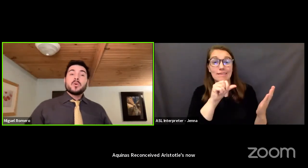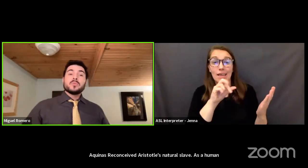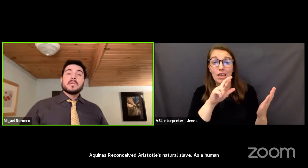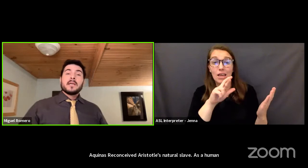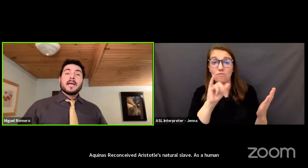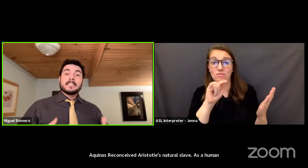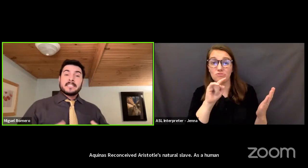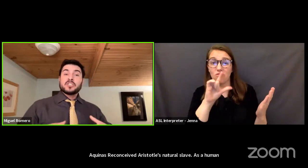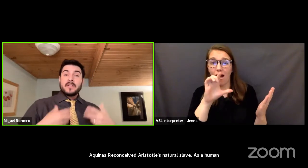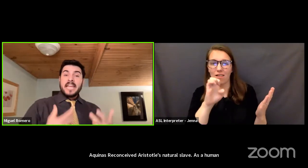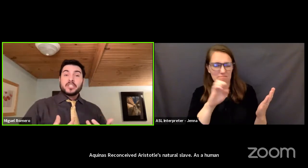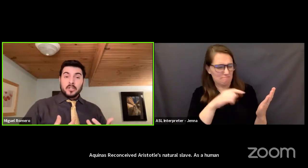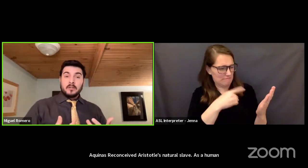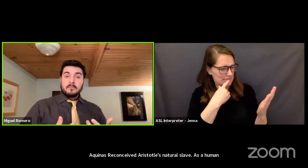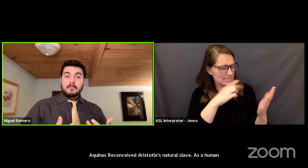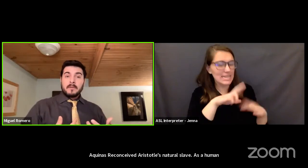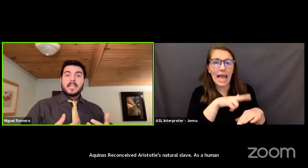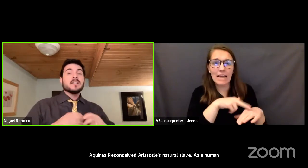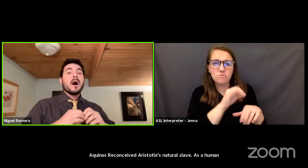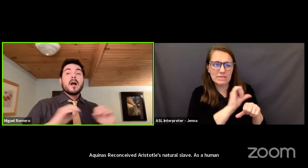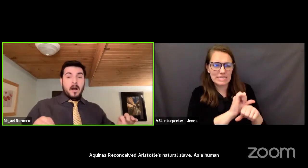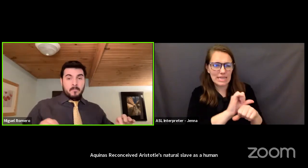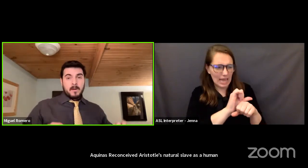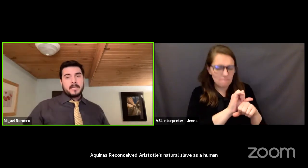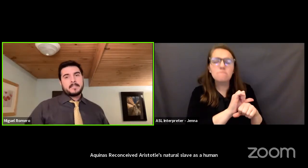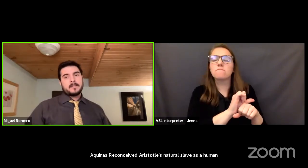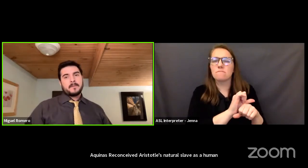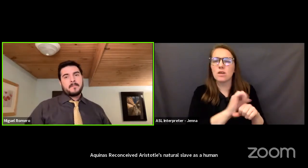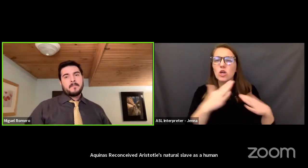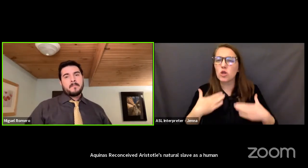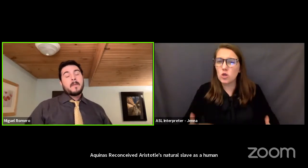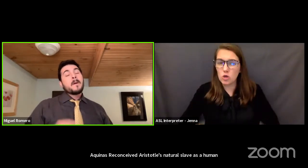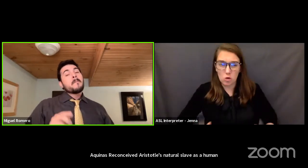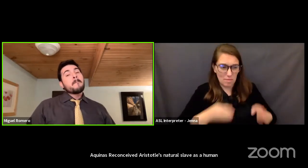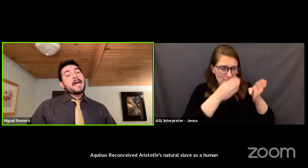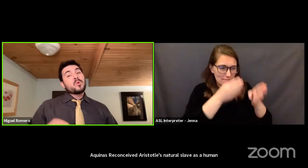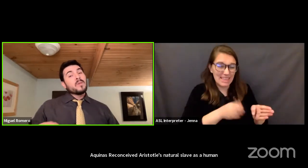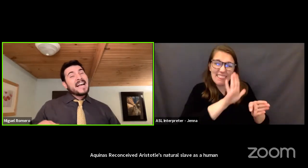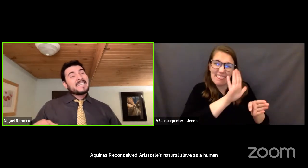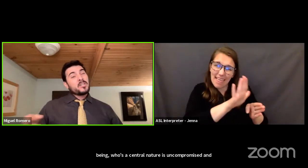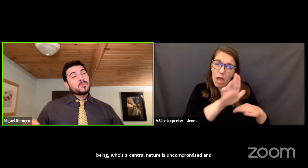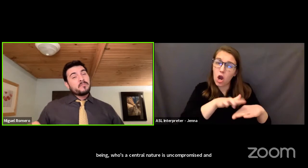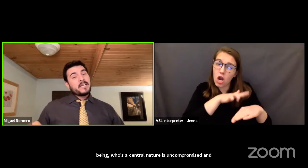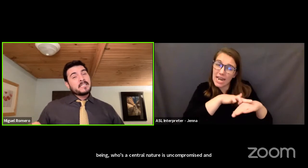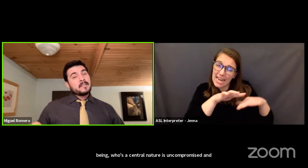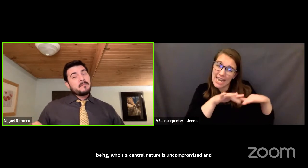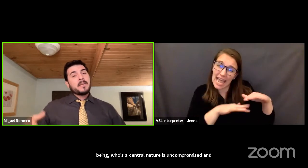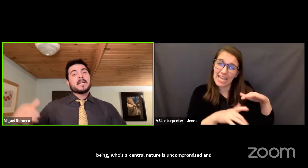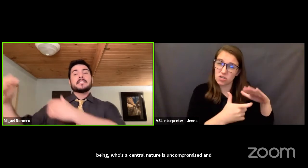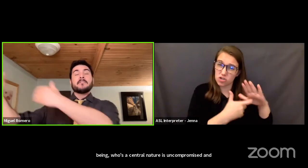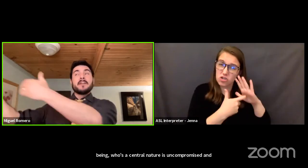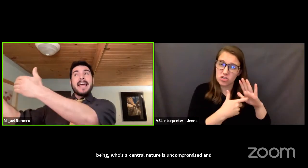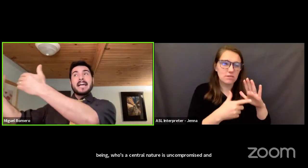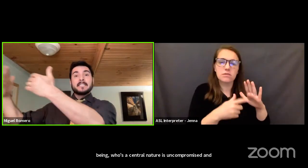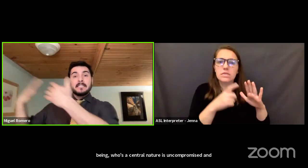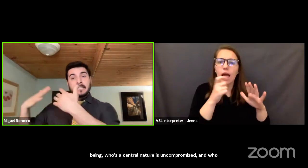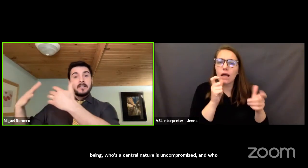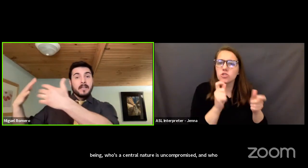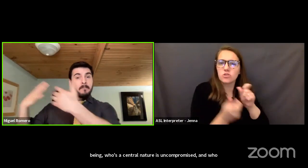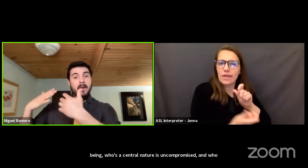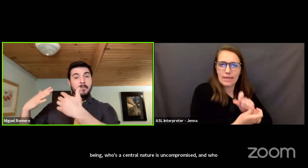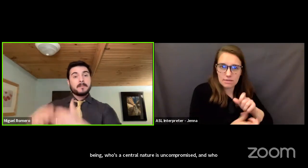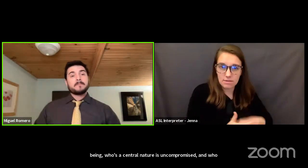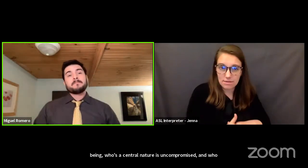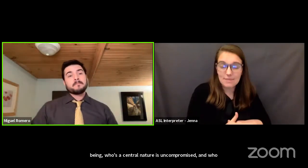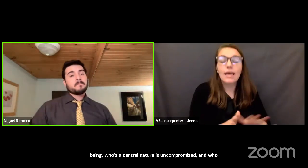human being whose essential nature is uncompromised and who lacks the use of reason because of an